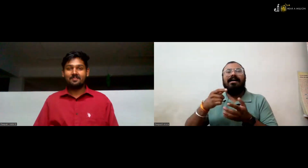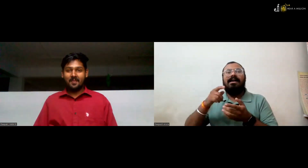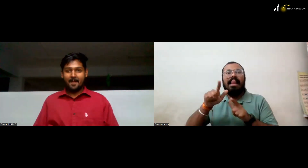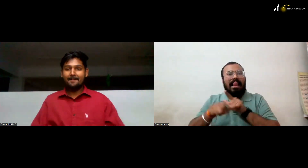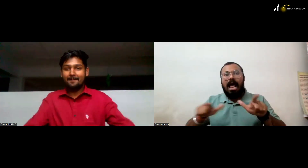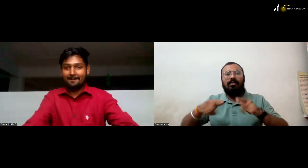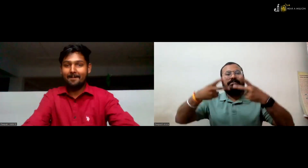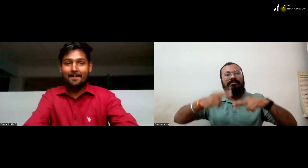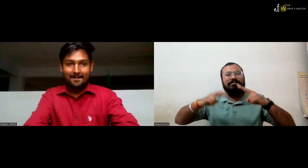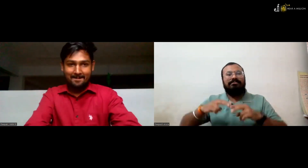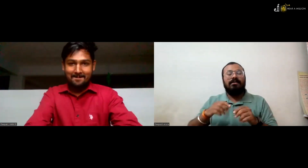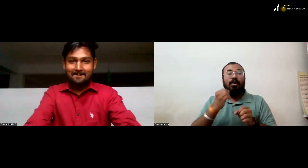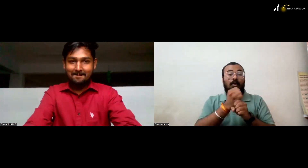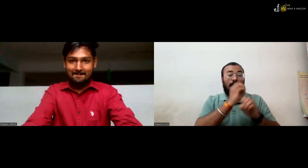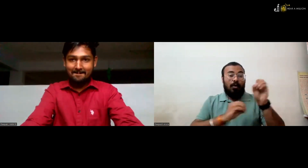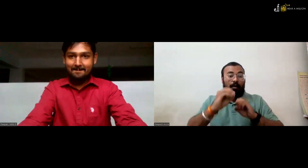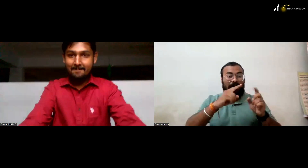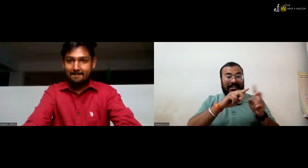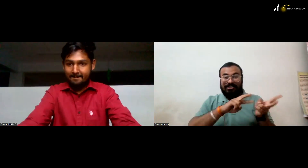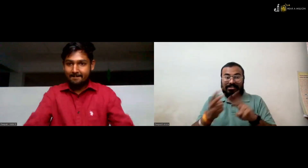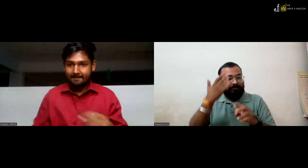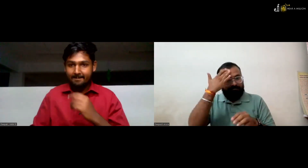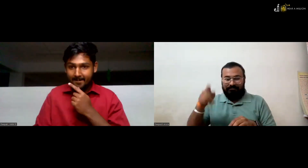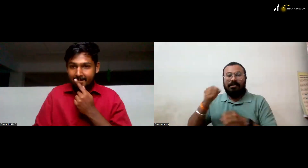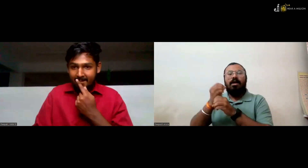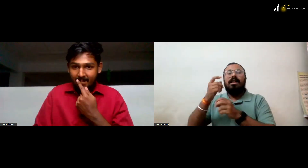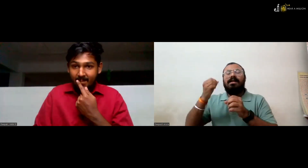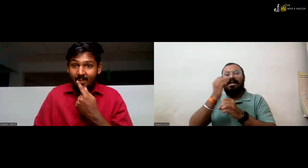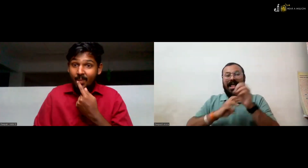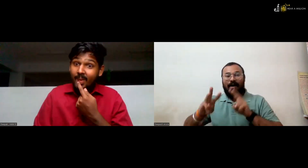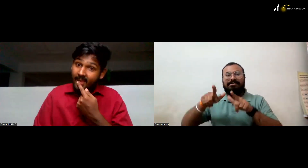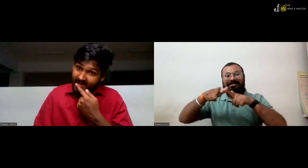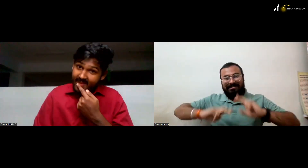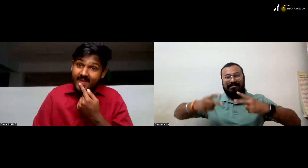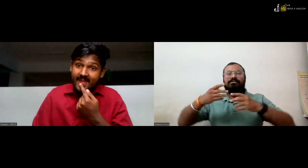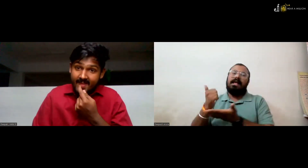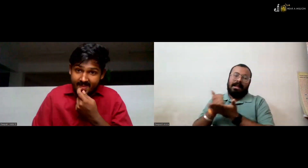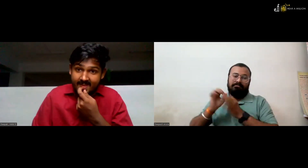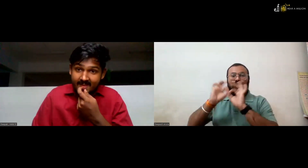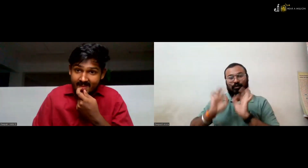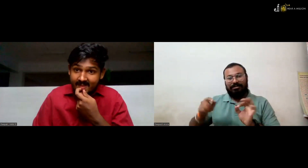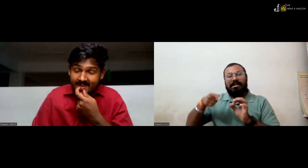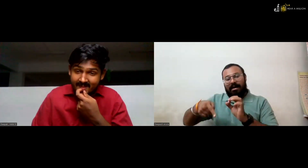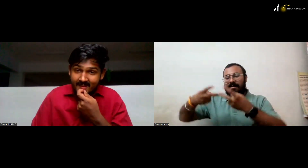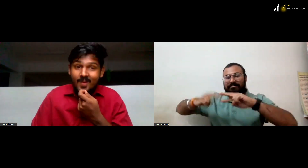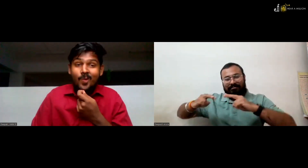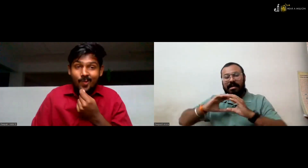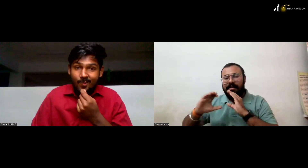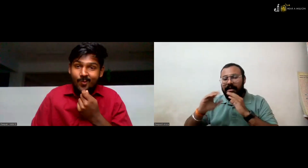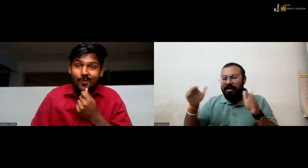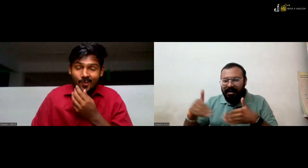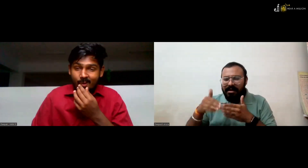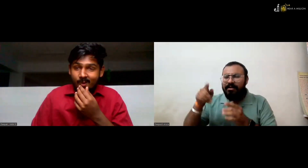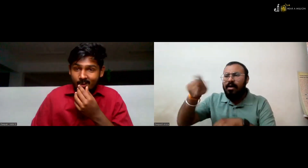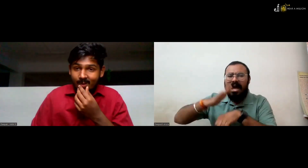of a word which I missed, sorry. So there they can, translate some words. For example, how Google